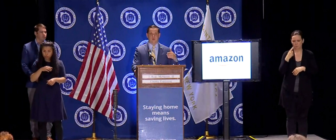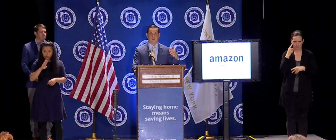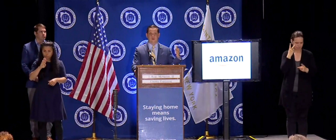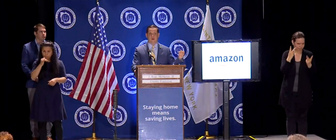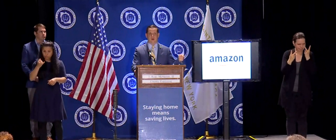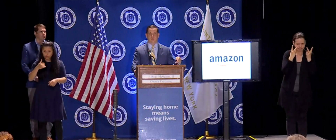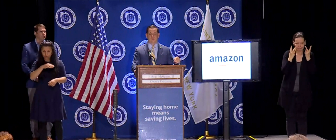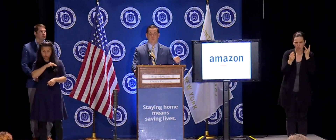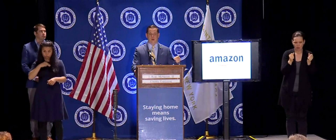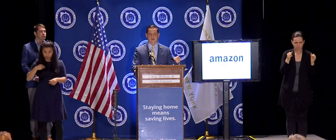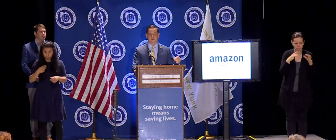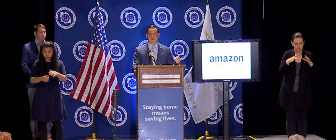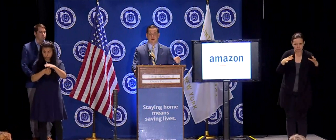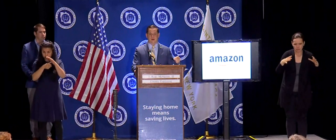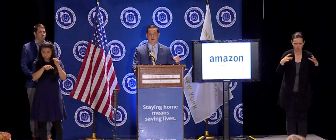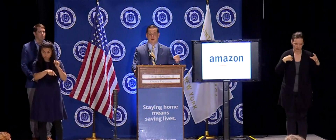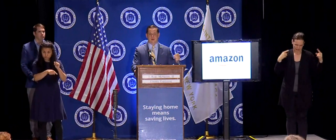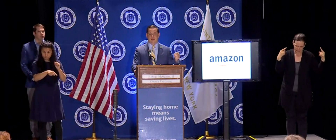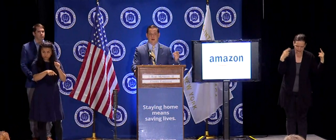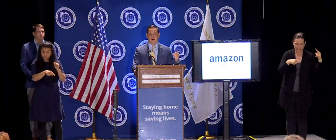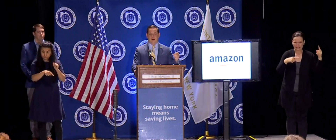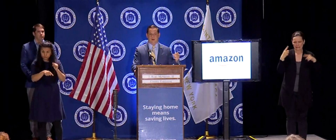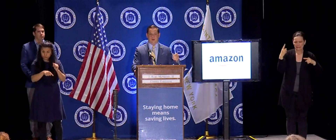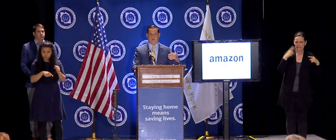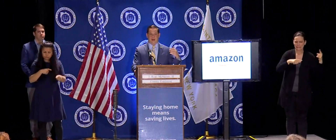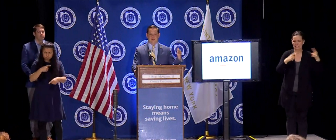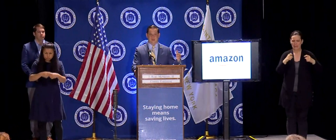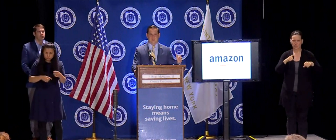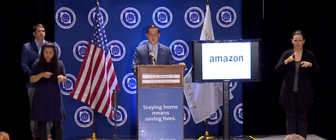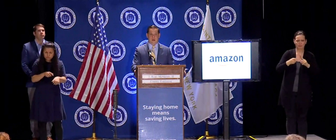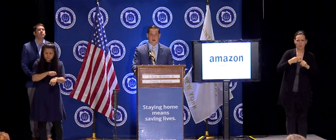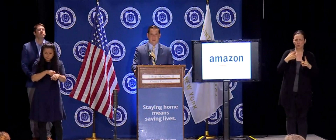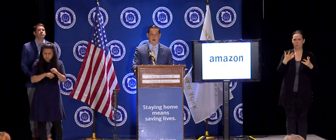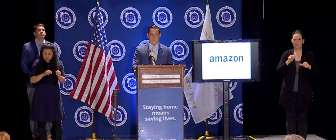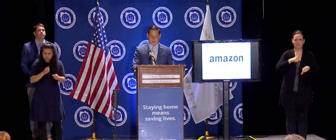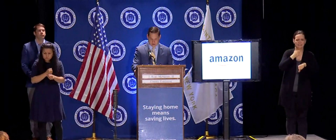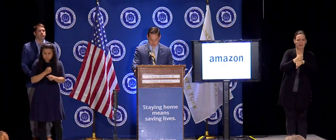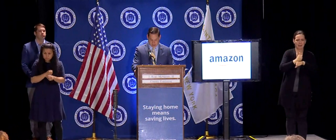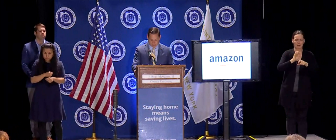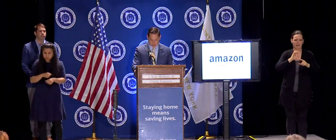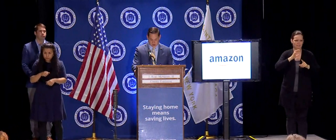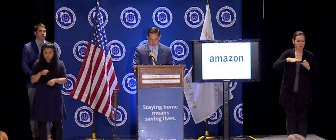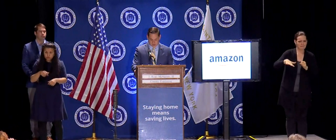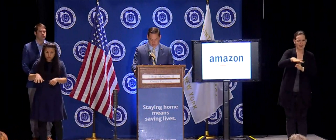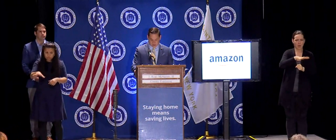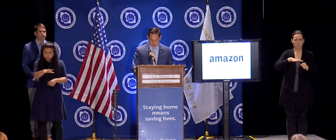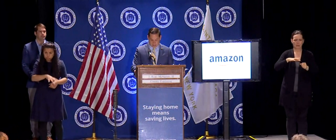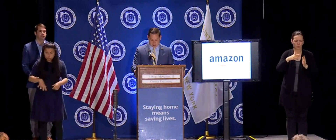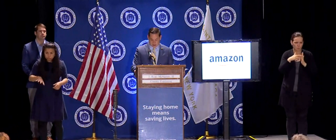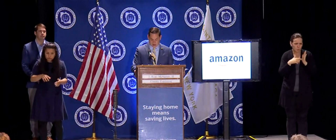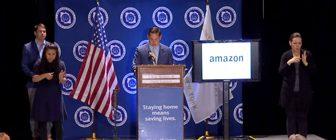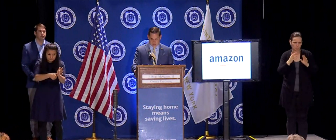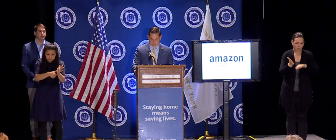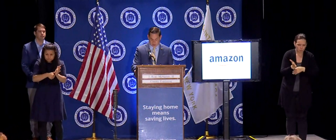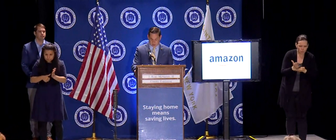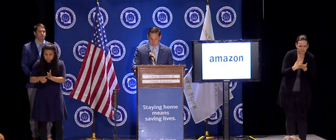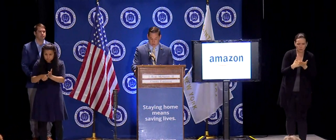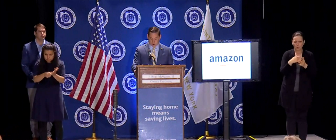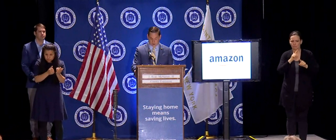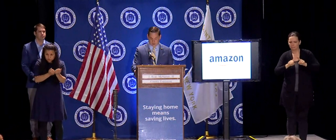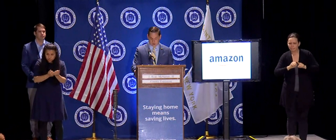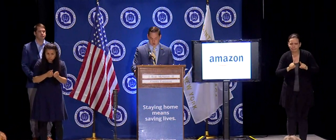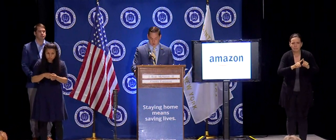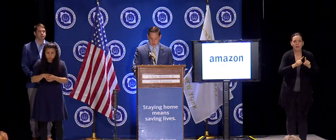got the environmental review process done and their process, that all made this happen. Town of Clay, the Town of